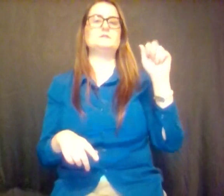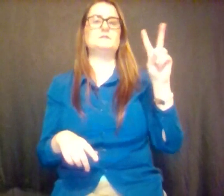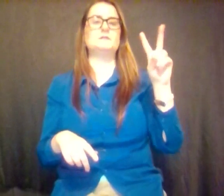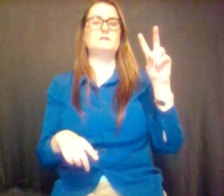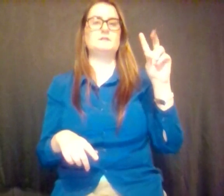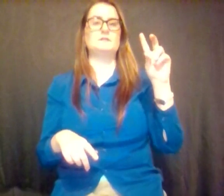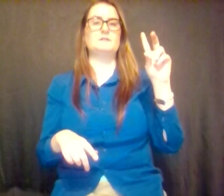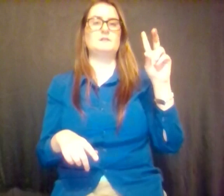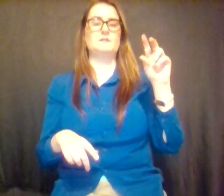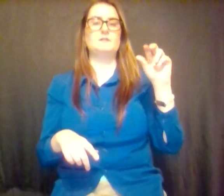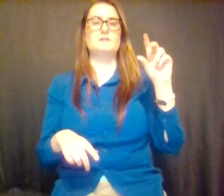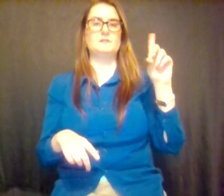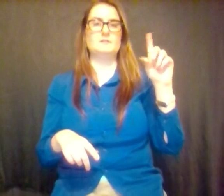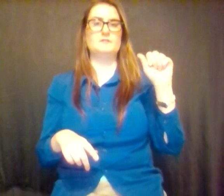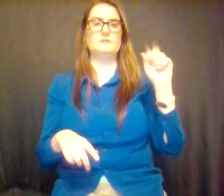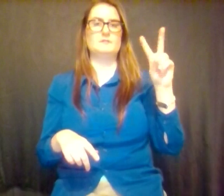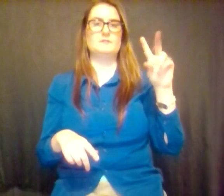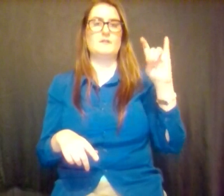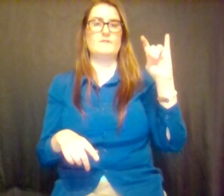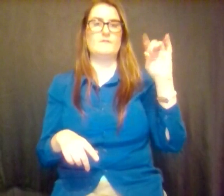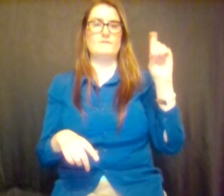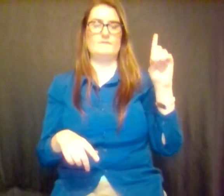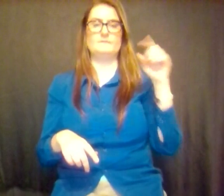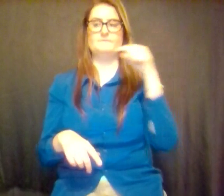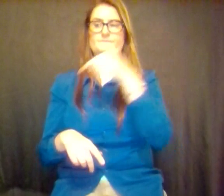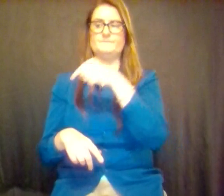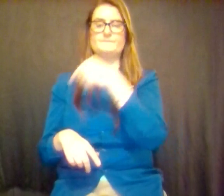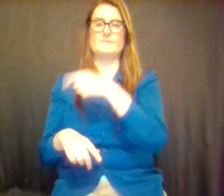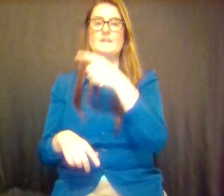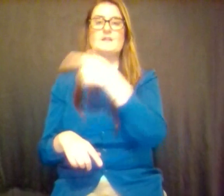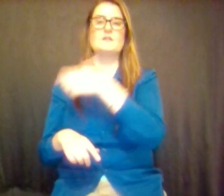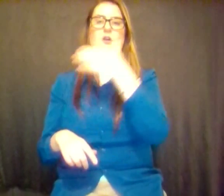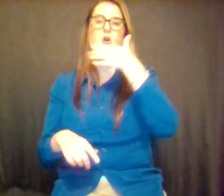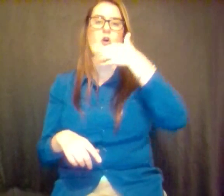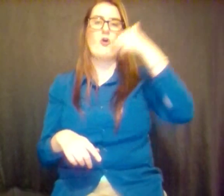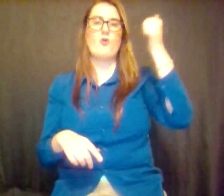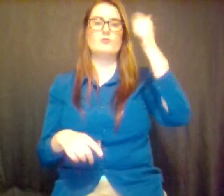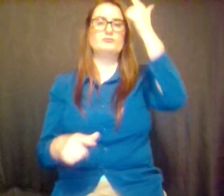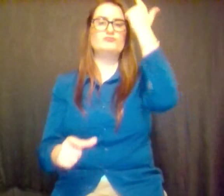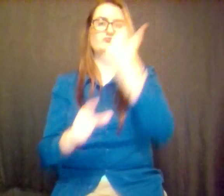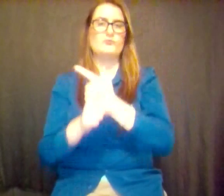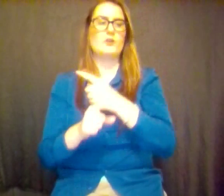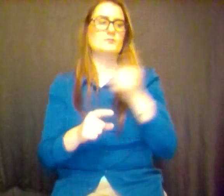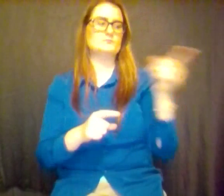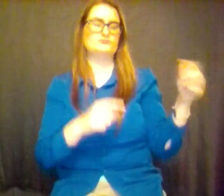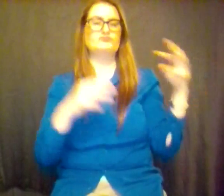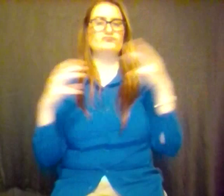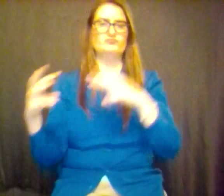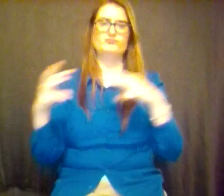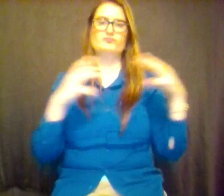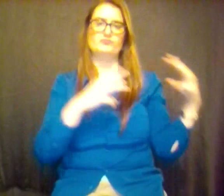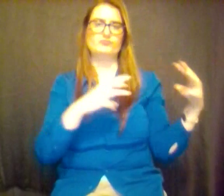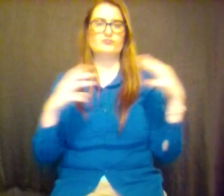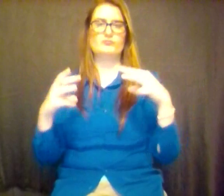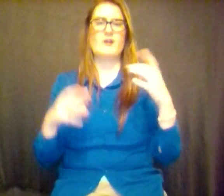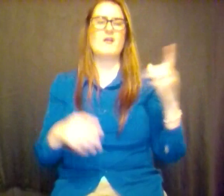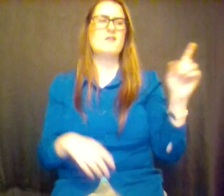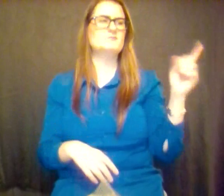help the king win the war, but they left David at home. "You're too small to fight in the army, squirt," they said. "You stay here